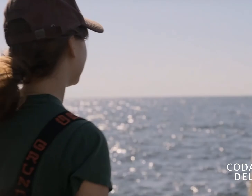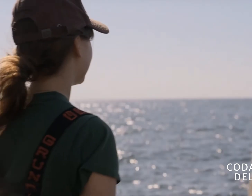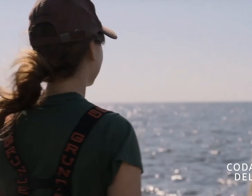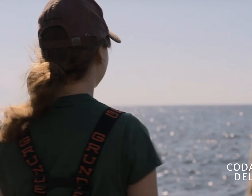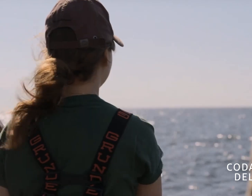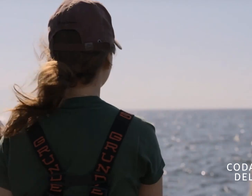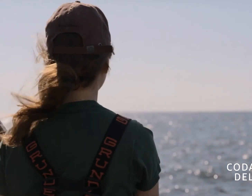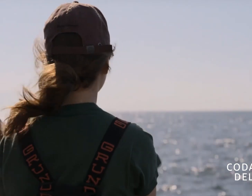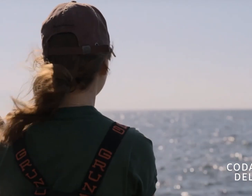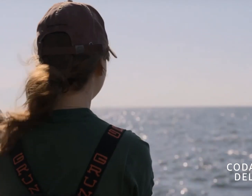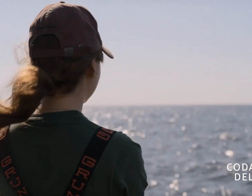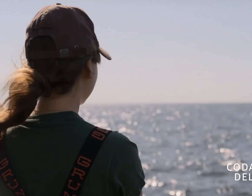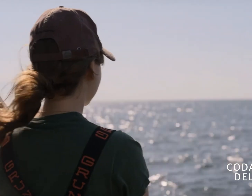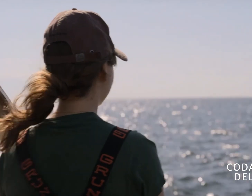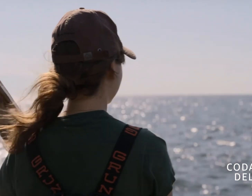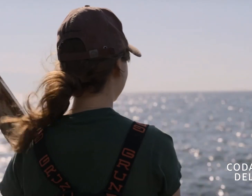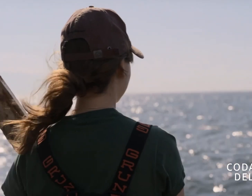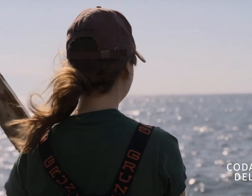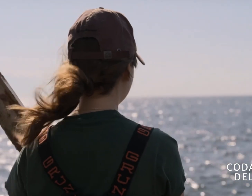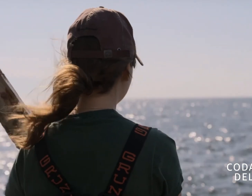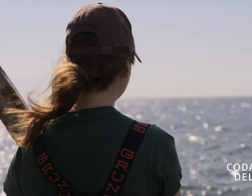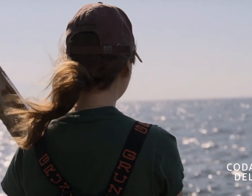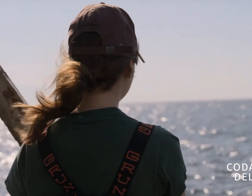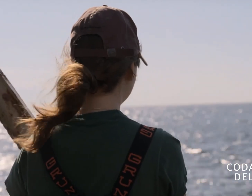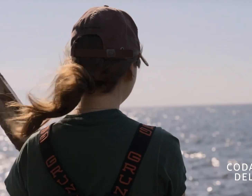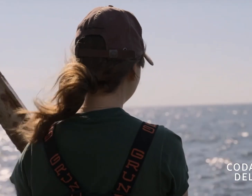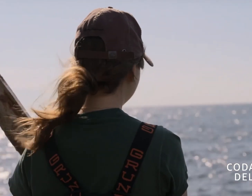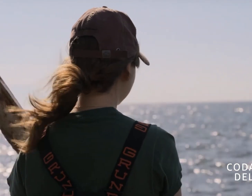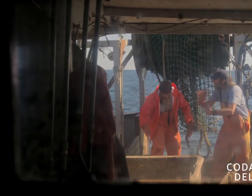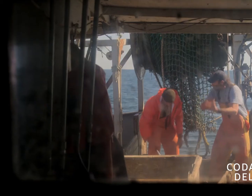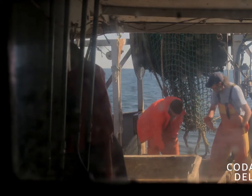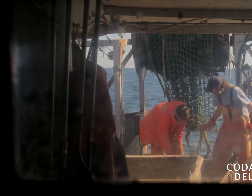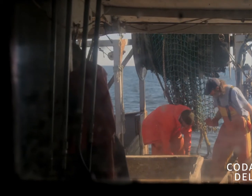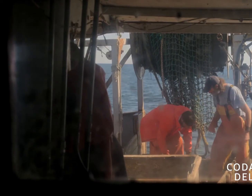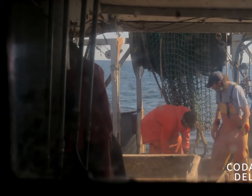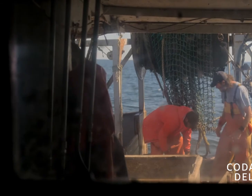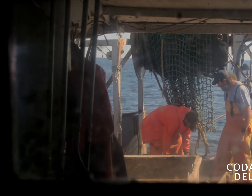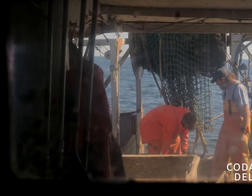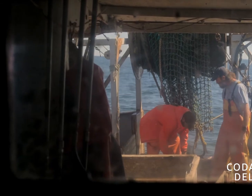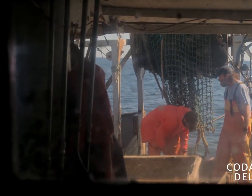Tears and fears and feeling proud to say I love